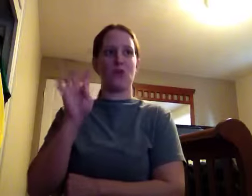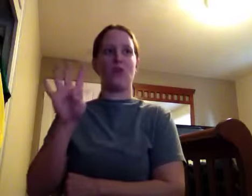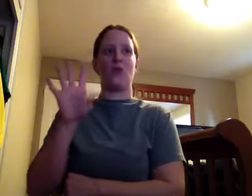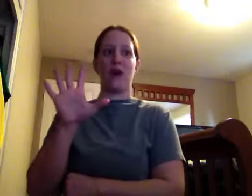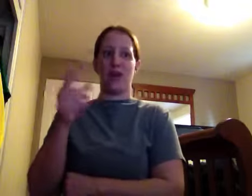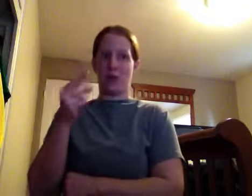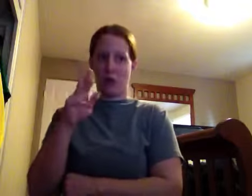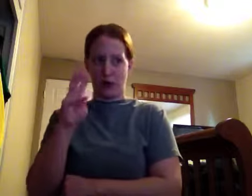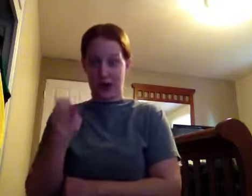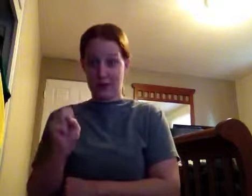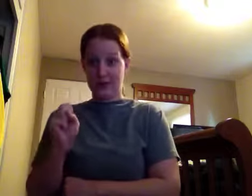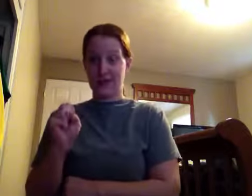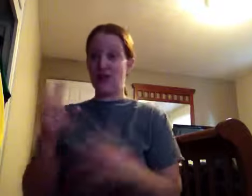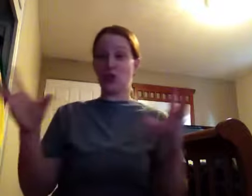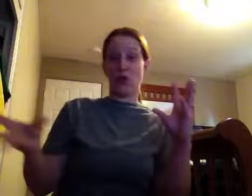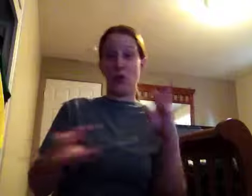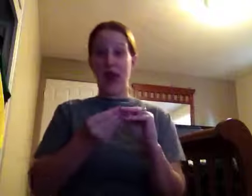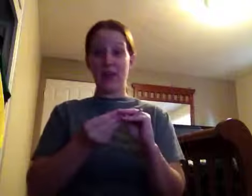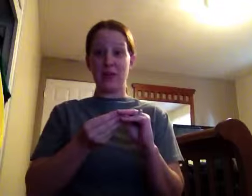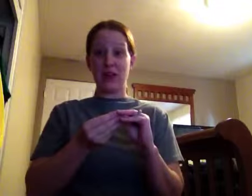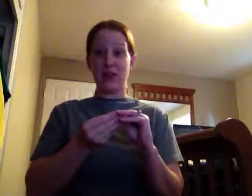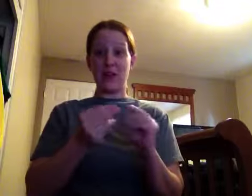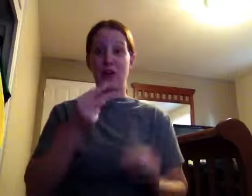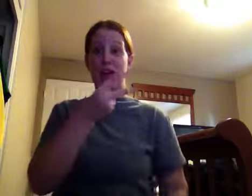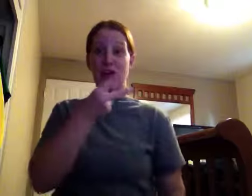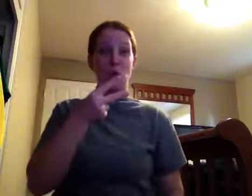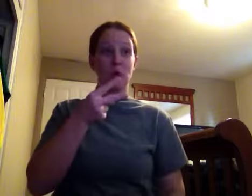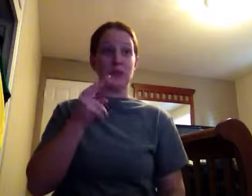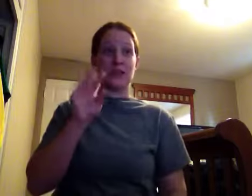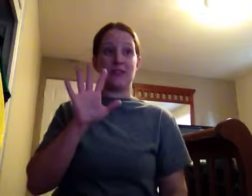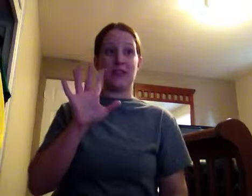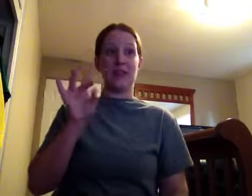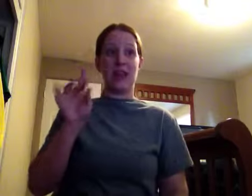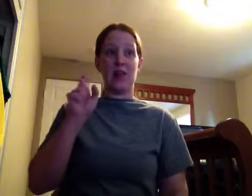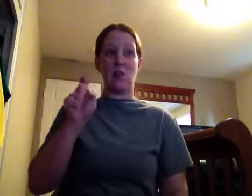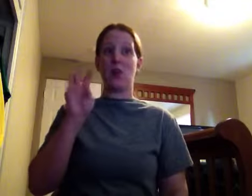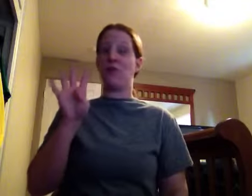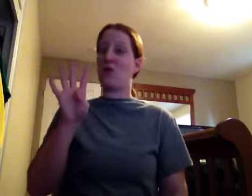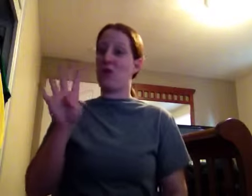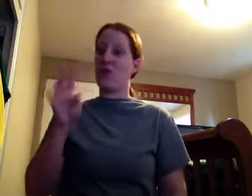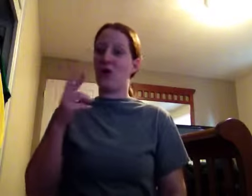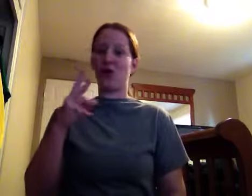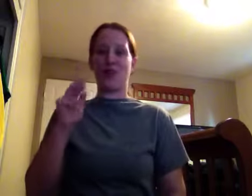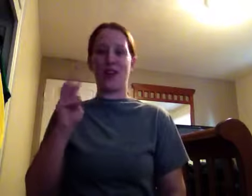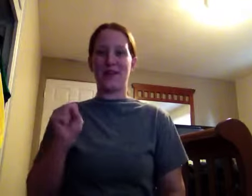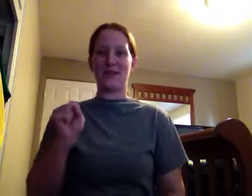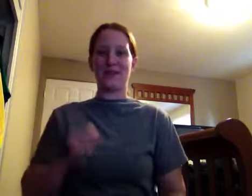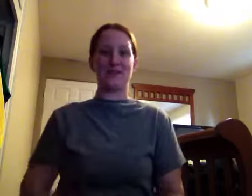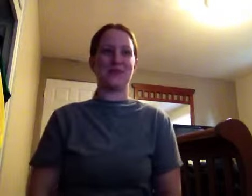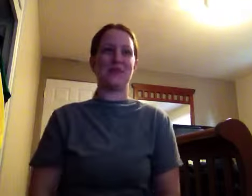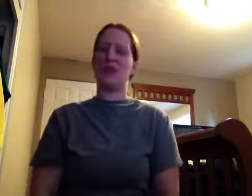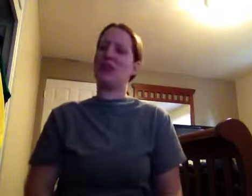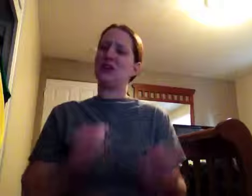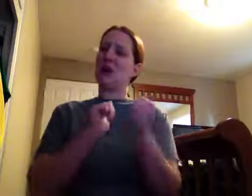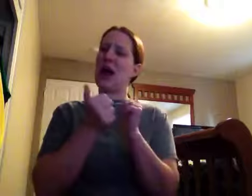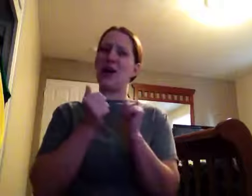58.44 grams. Now, how would I figure out the percent composition of sodium and the percent composition